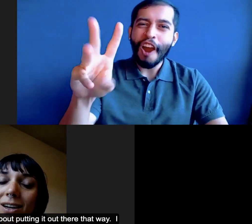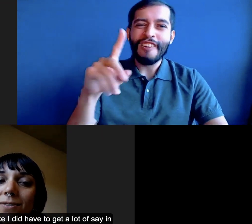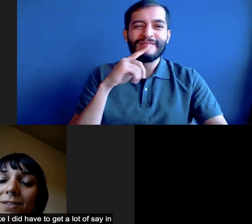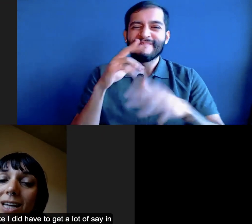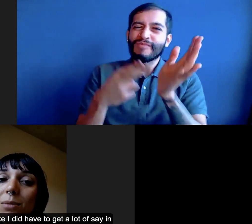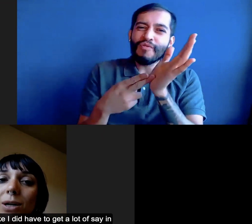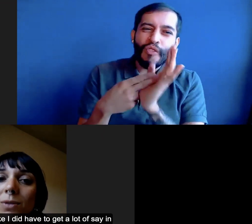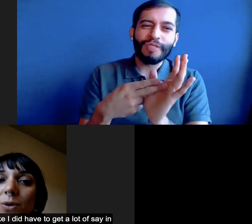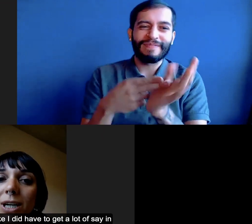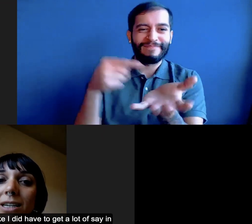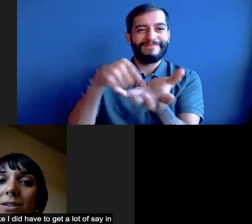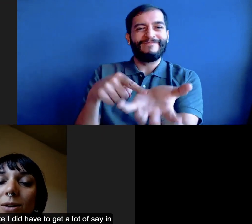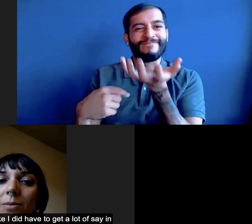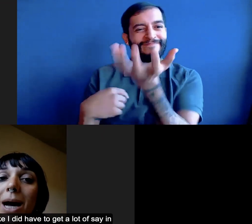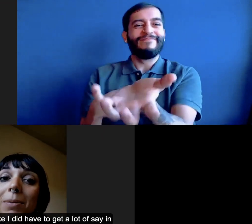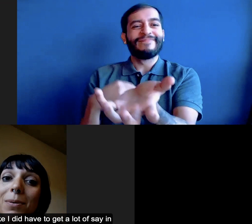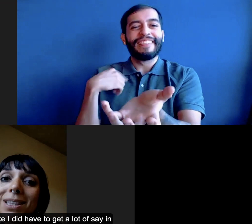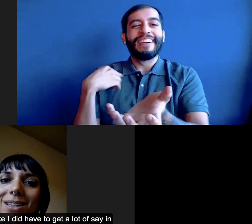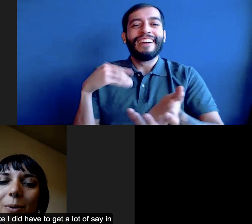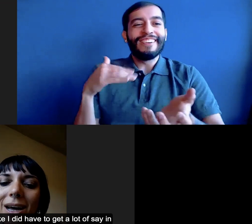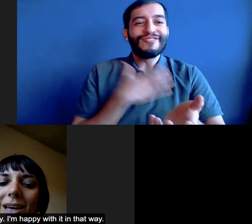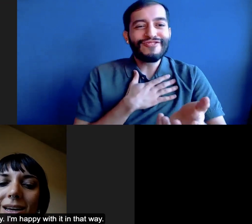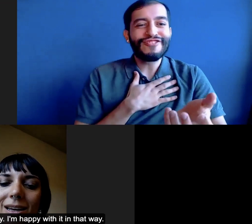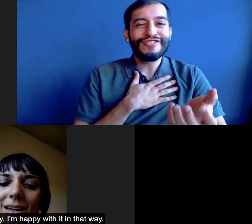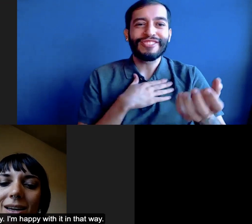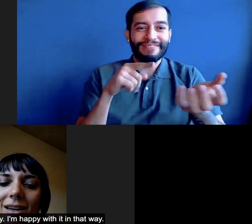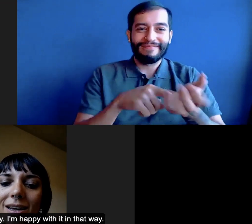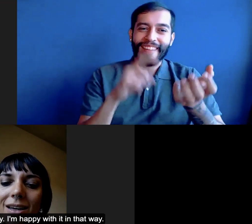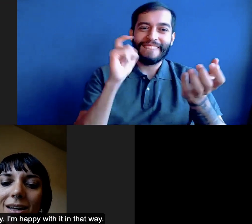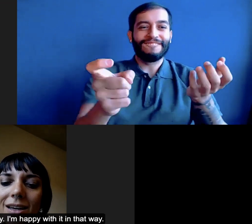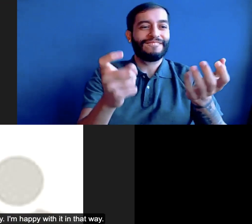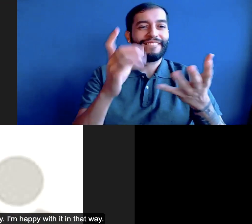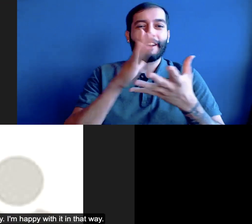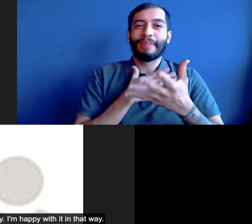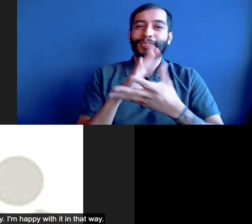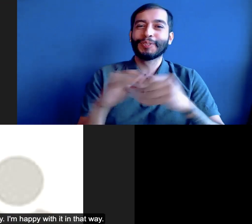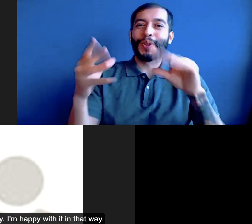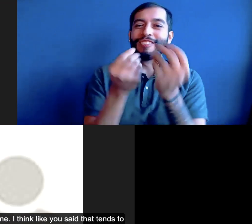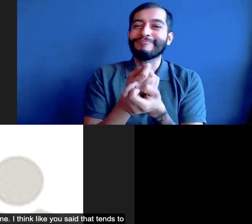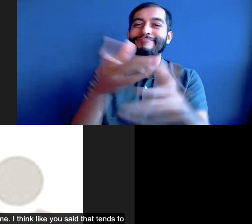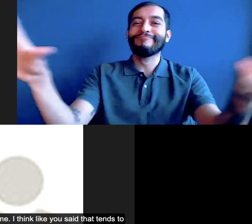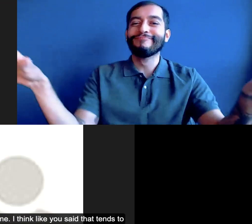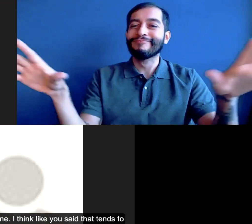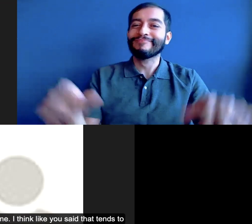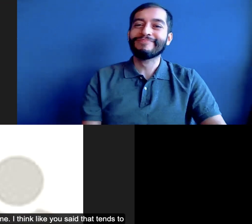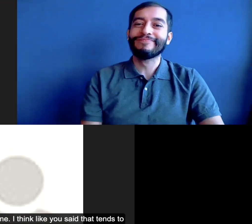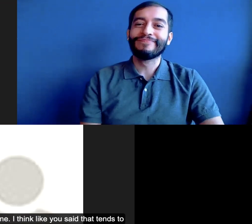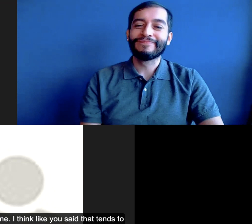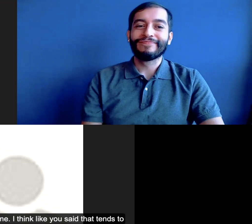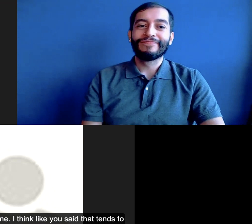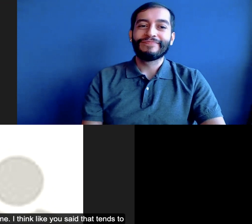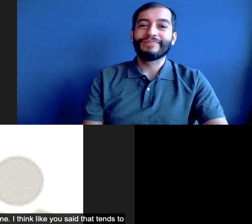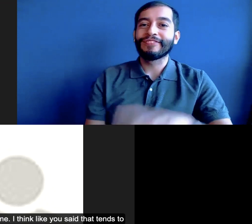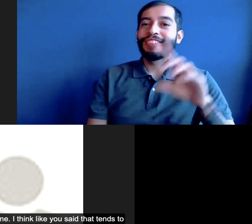have a lot of say in my own story. So I'm happy with it in that way. Awesome. Yeah, I think, like I said, that tends to be one